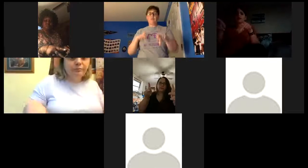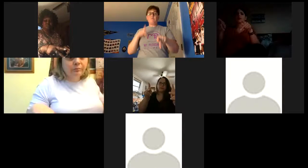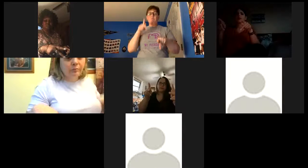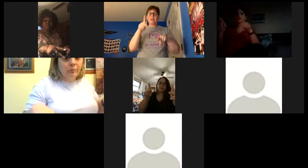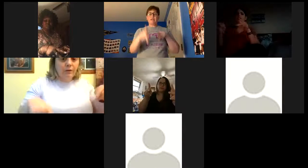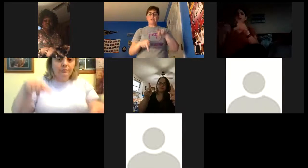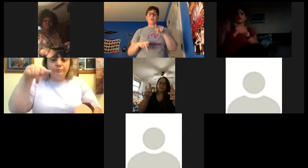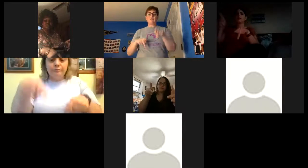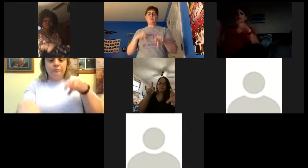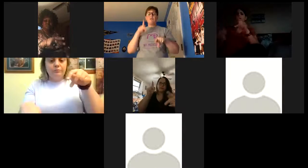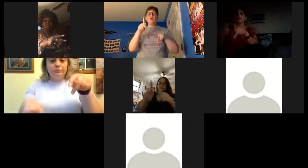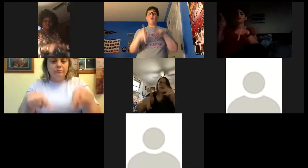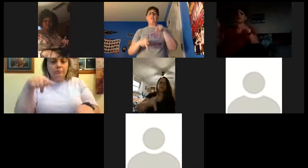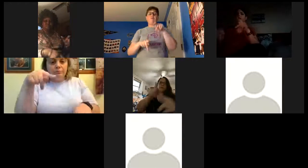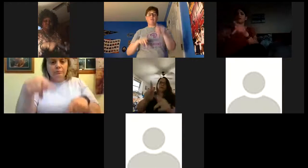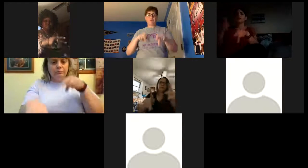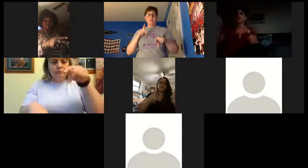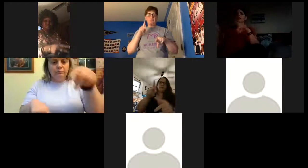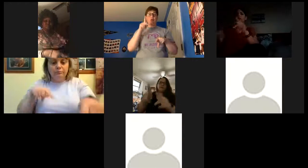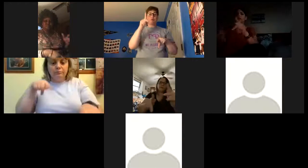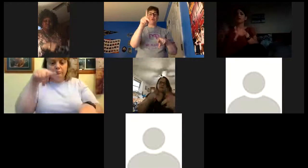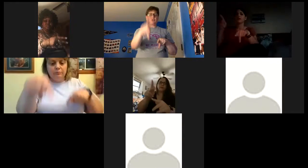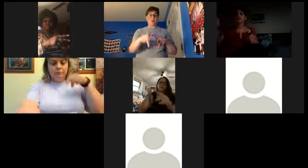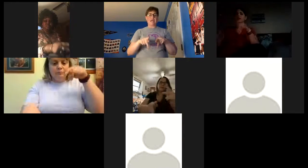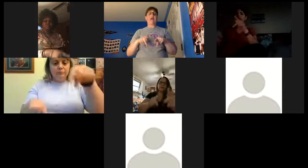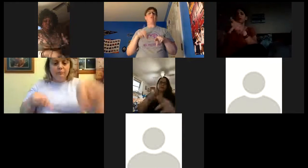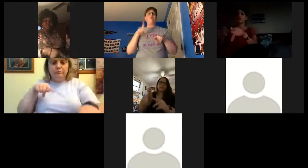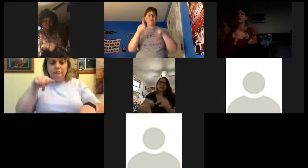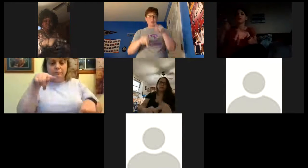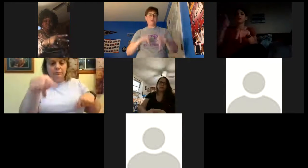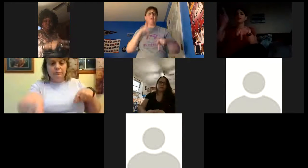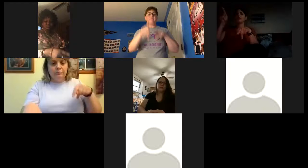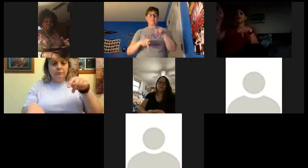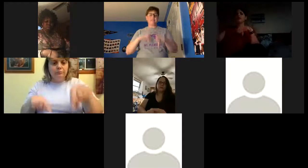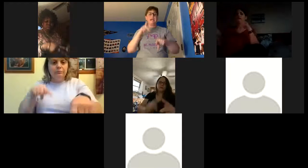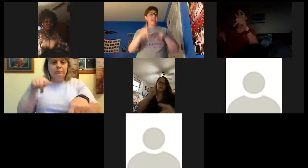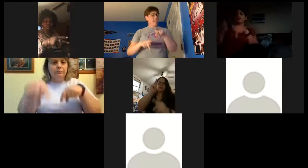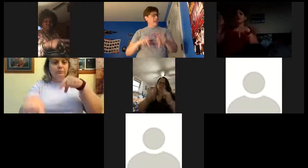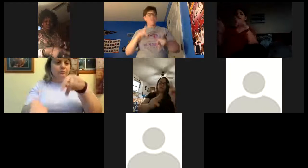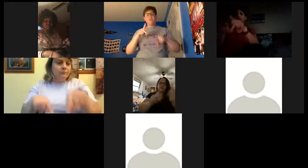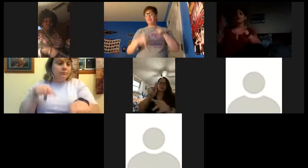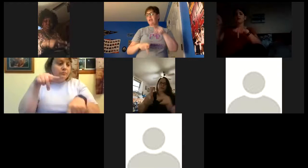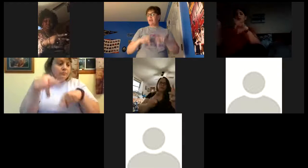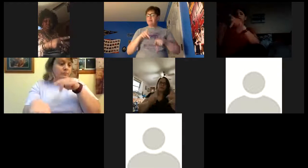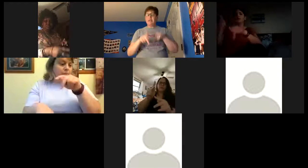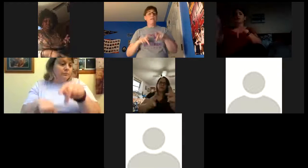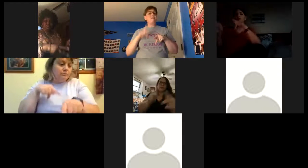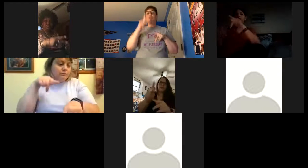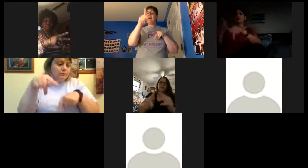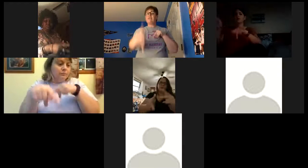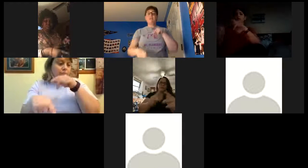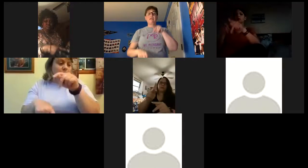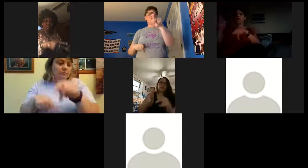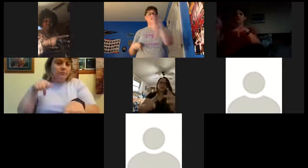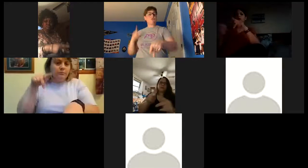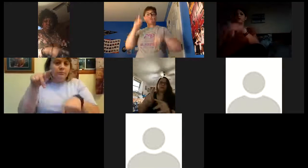you make them go in a circle away from you. So your circles are going out away from you. Yep. And it kind of feels weird, but you